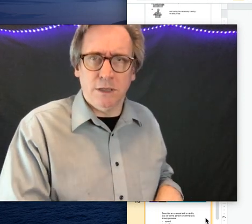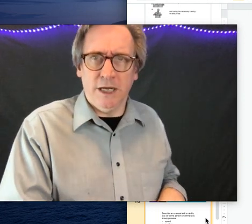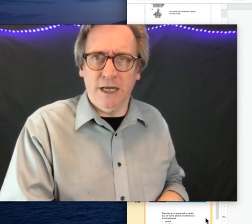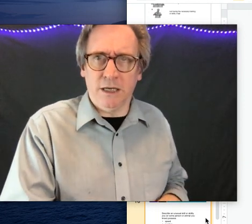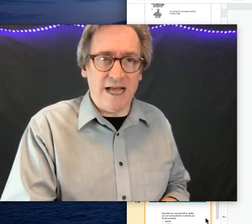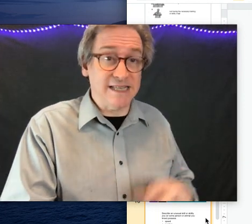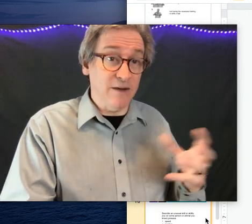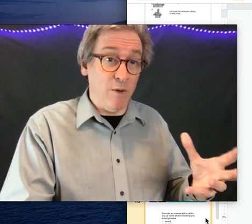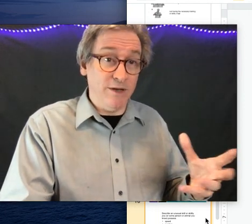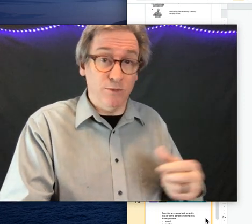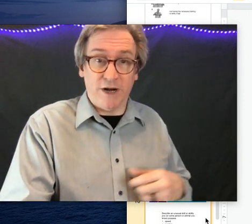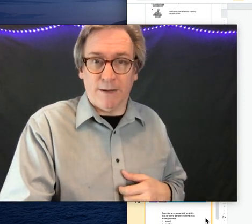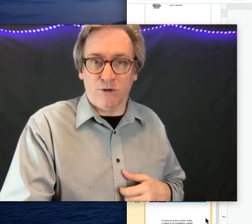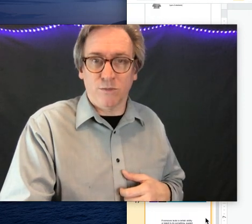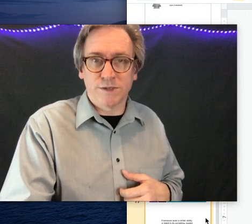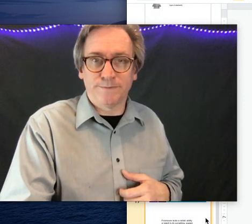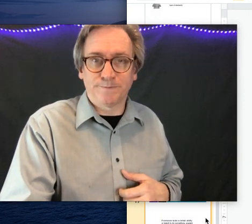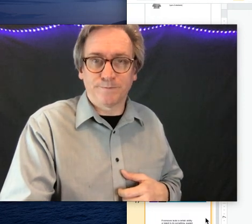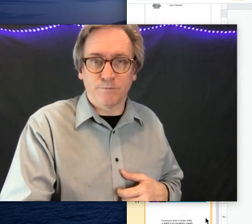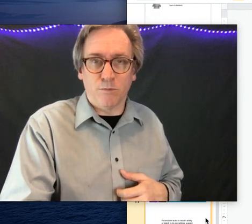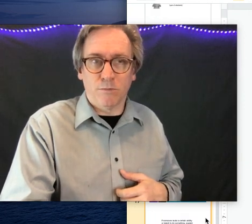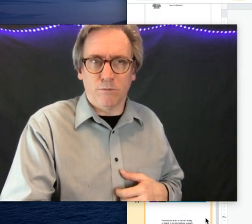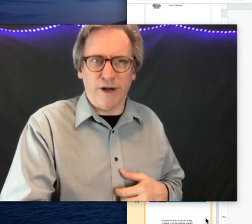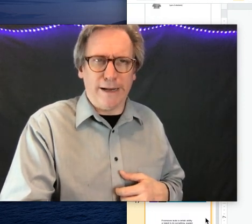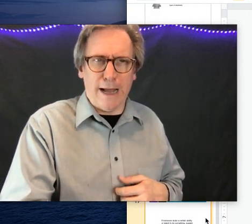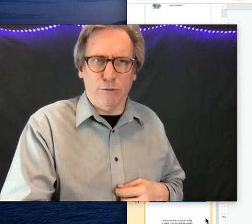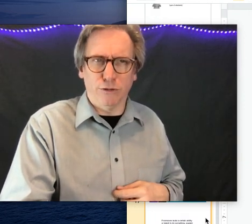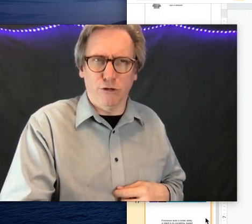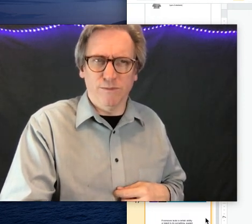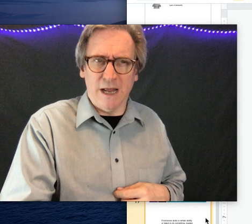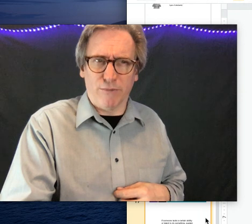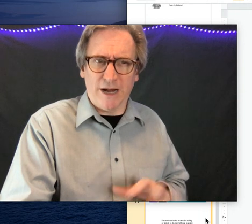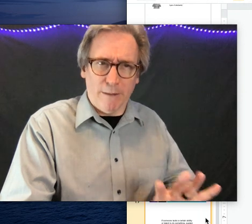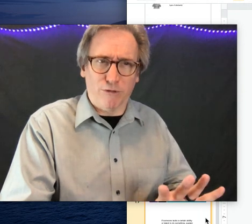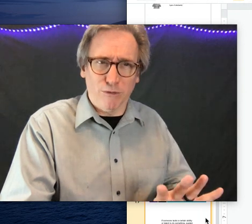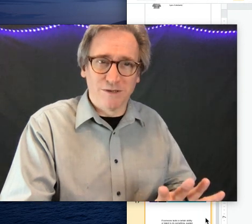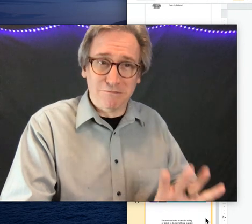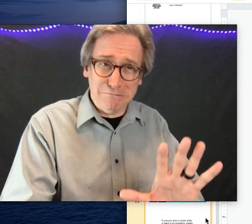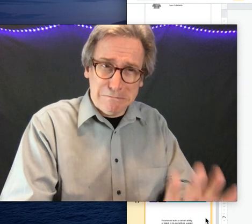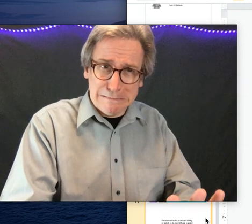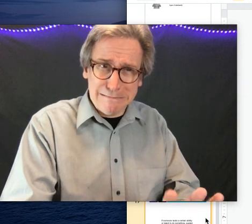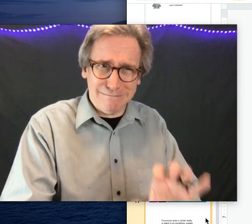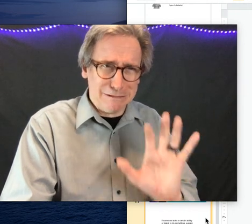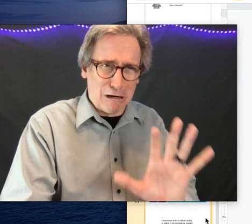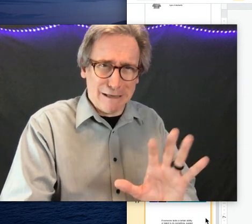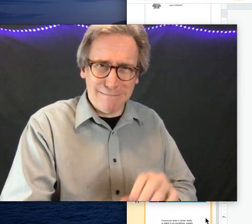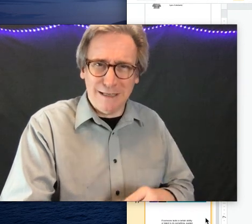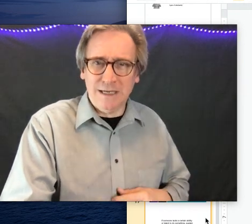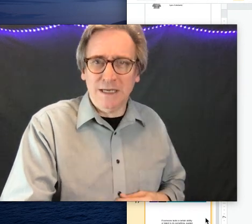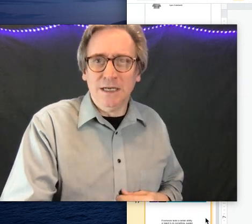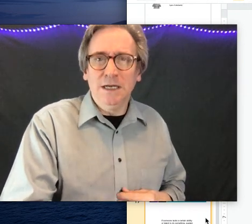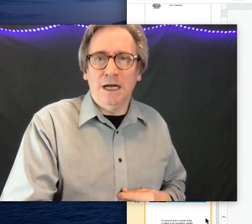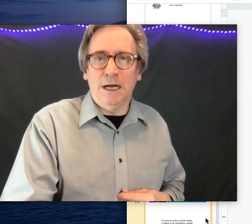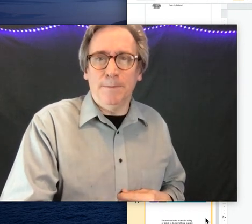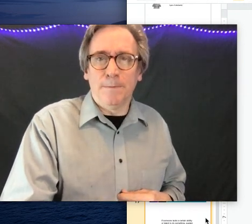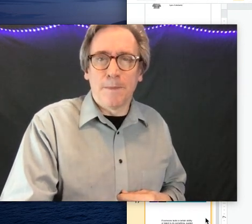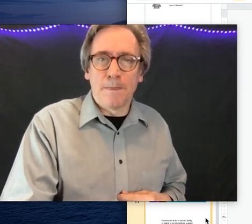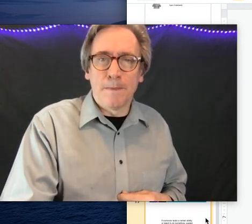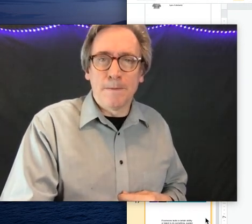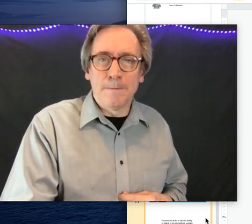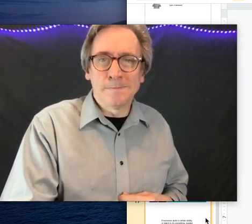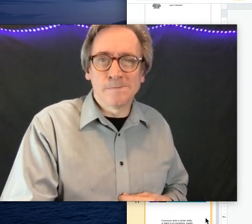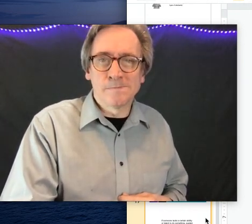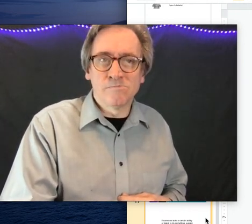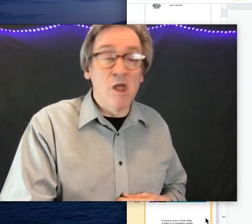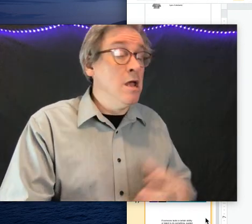about in class and when we do breakout groups. Breakout groups, not break-up groups. Sorry.